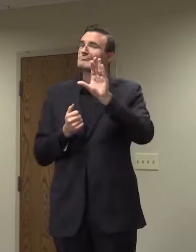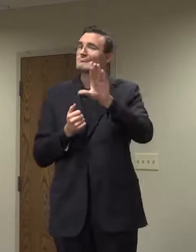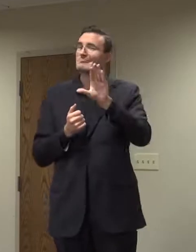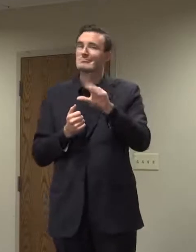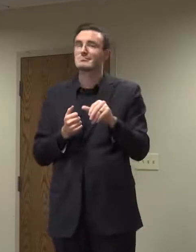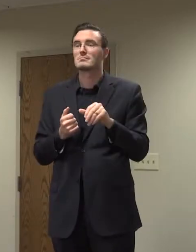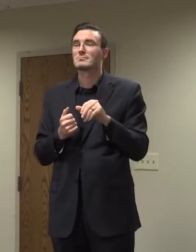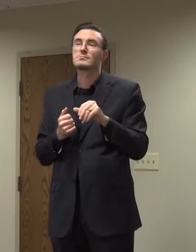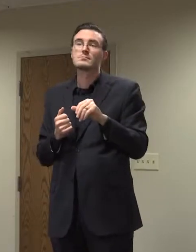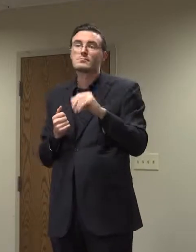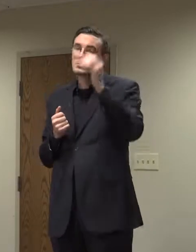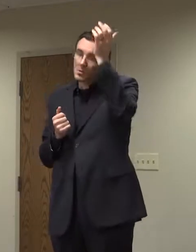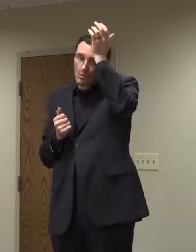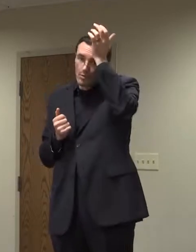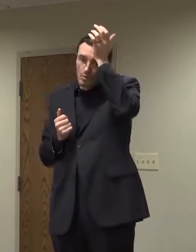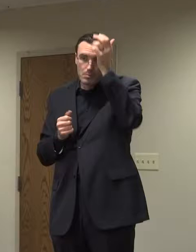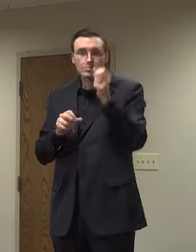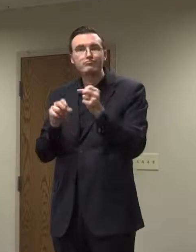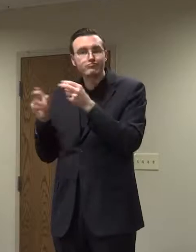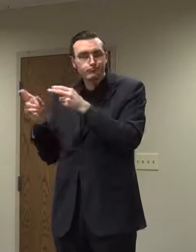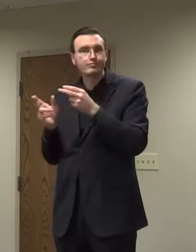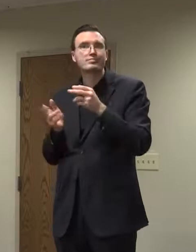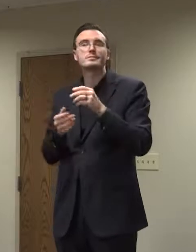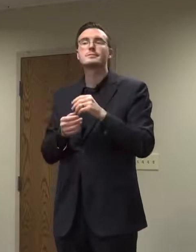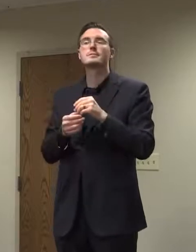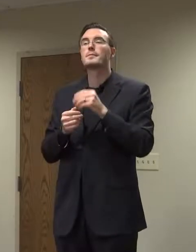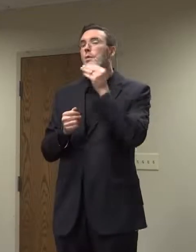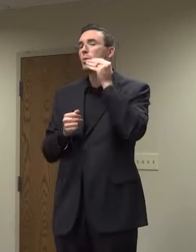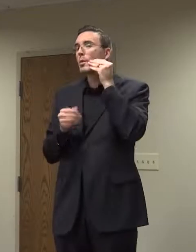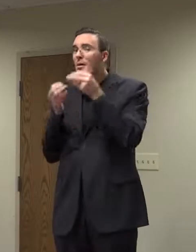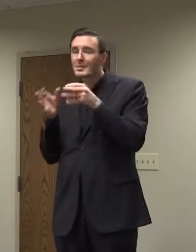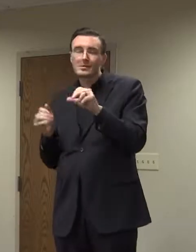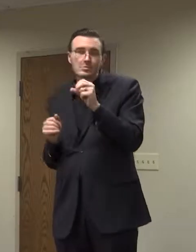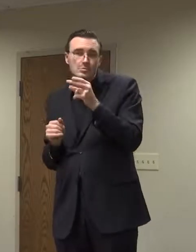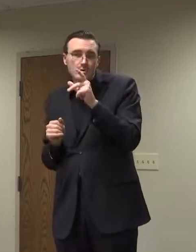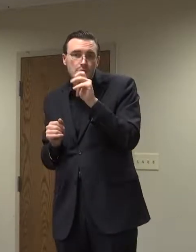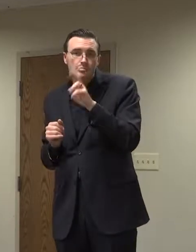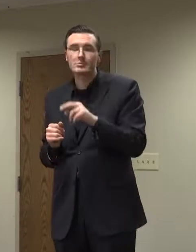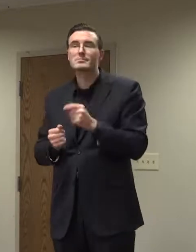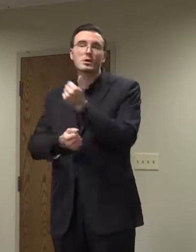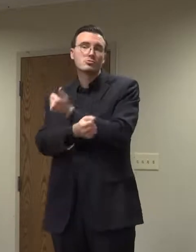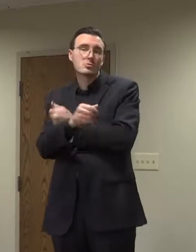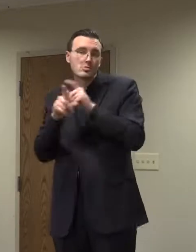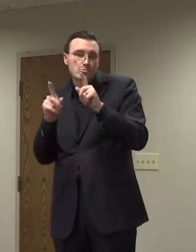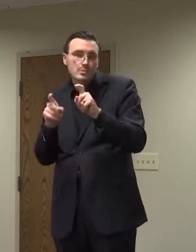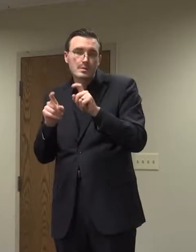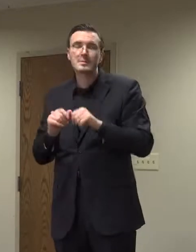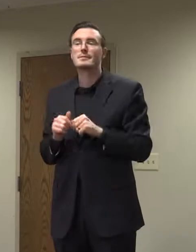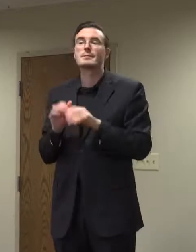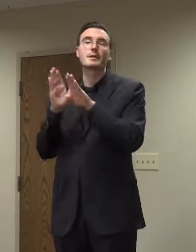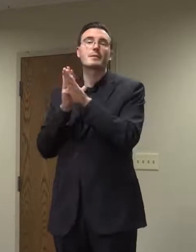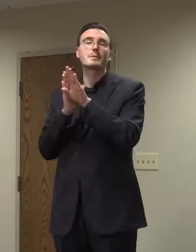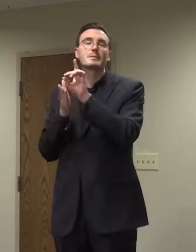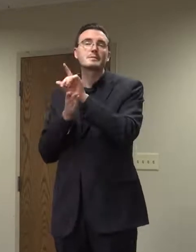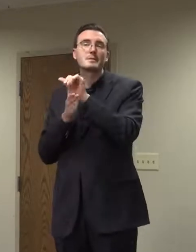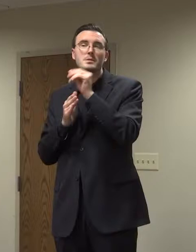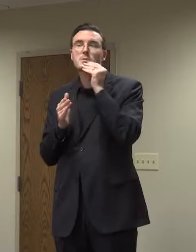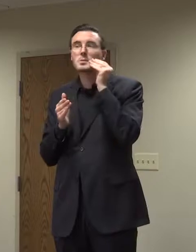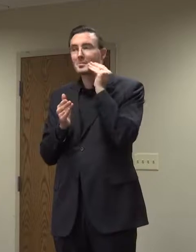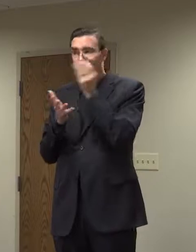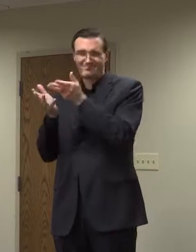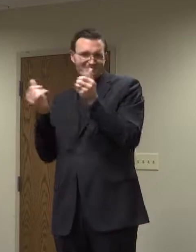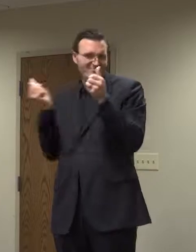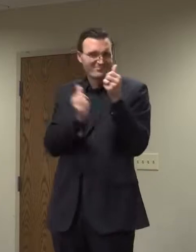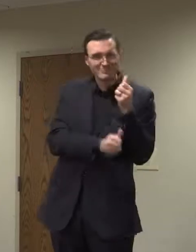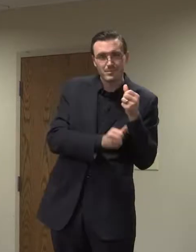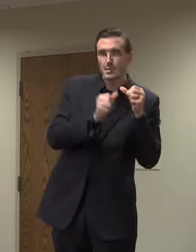federally qualified health centers, drug treatment, homeless shelters, and our developmental disability homes not covered through long-term care facilities. Our